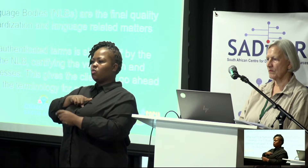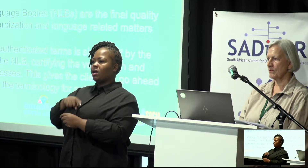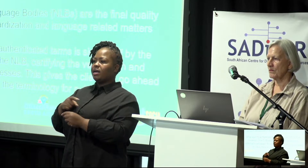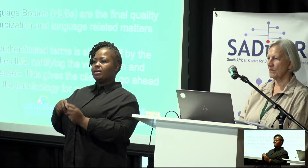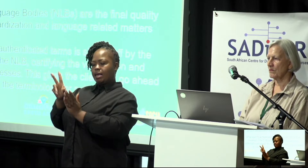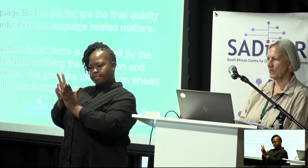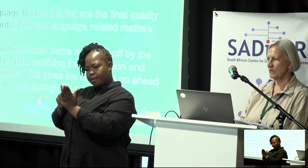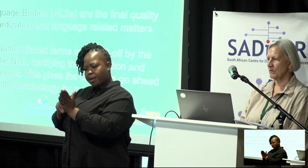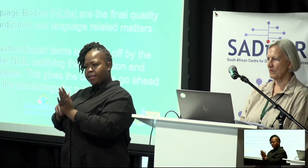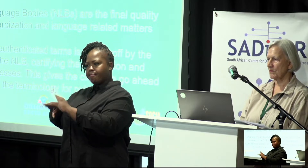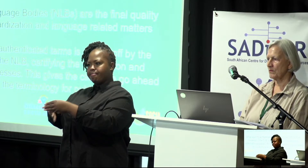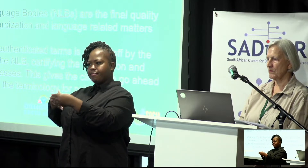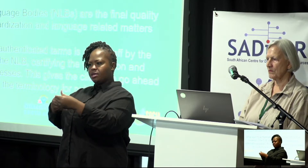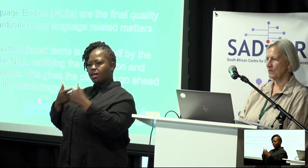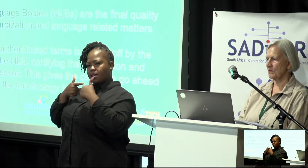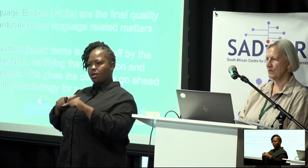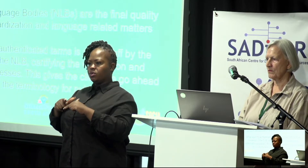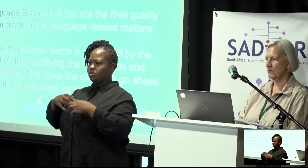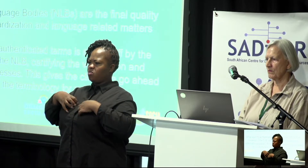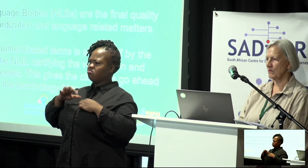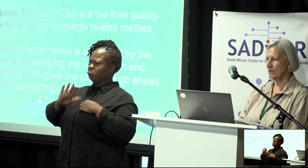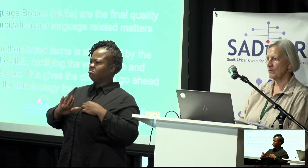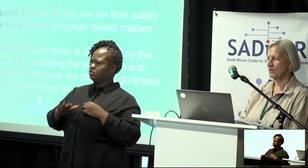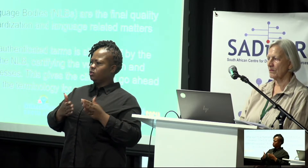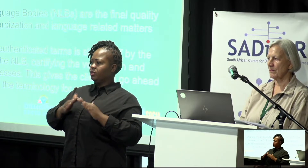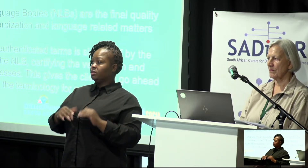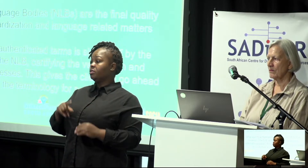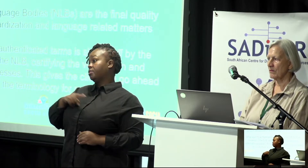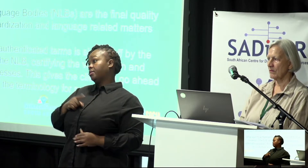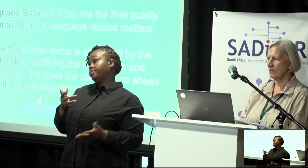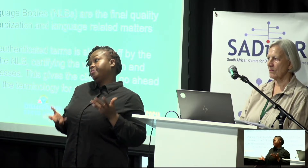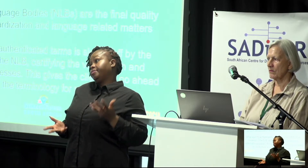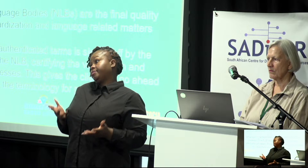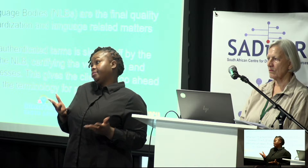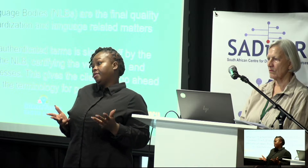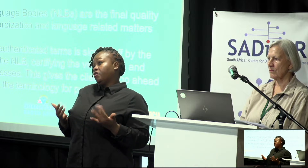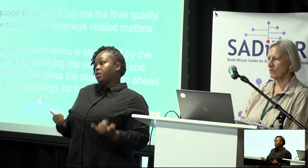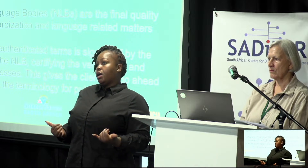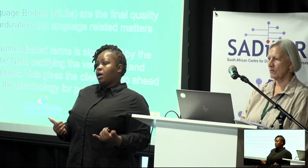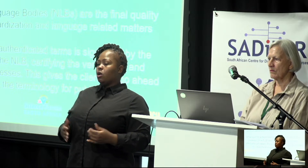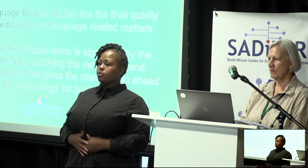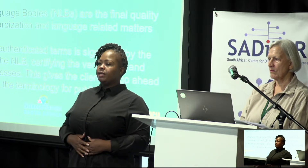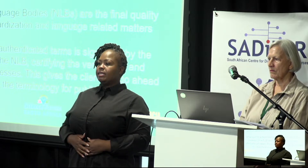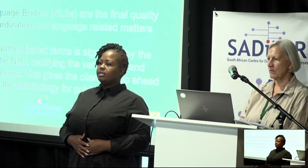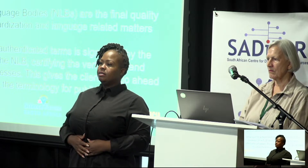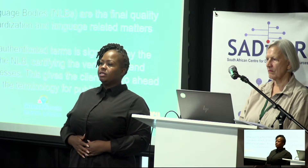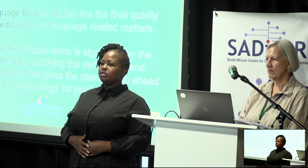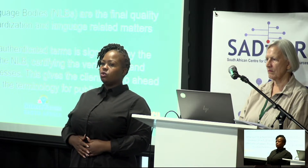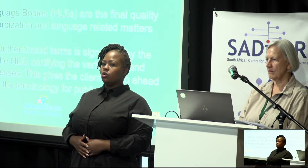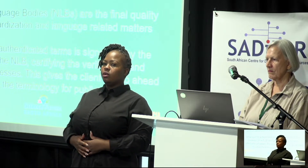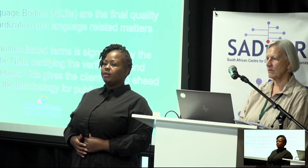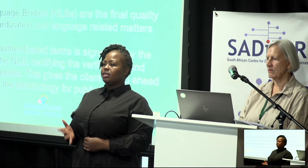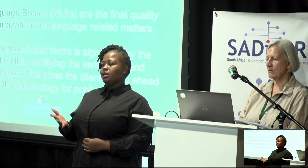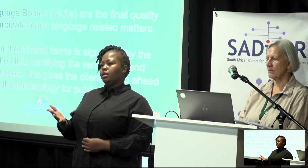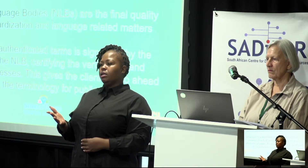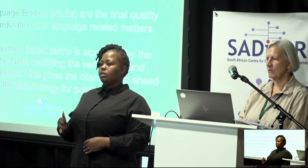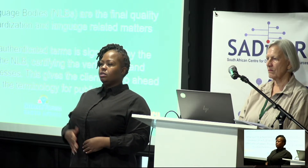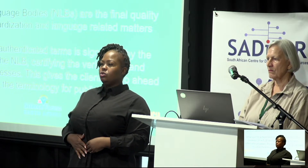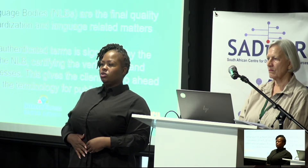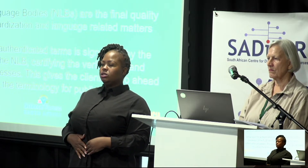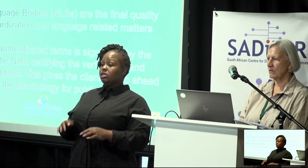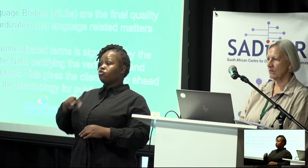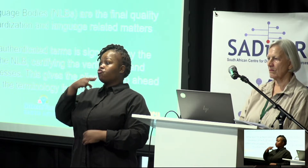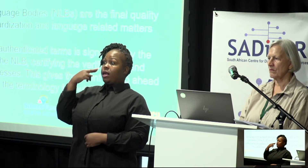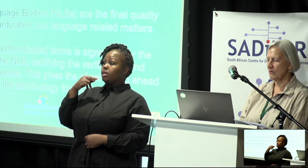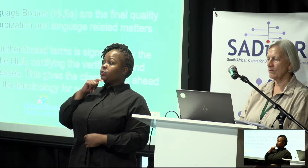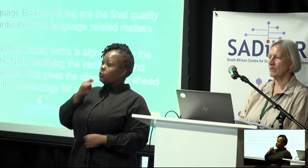documented language? Because at this stage we might be artificially creating terminology, whereas